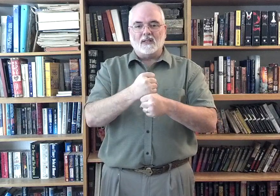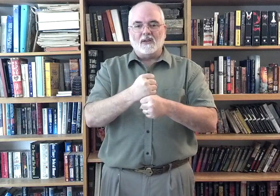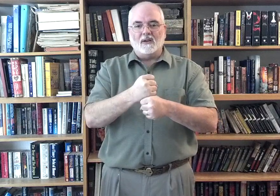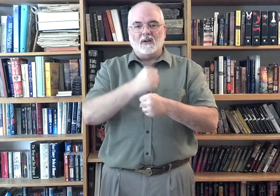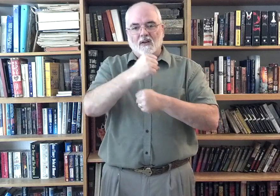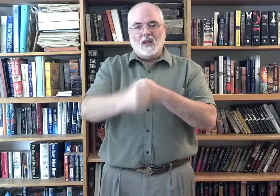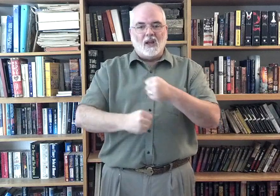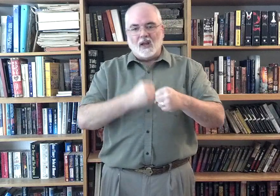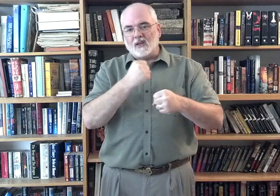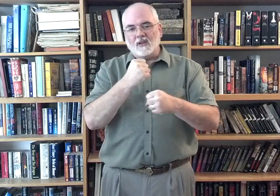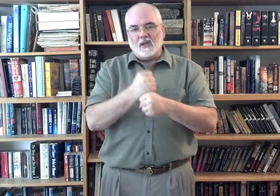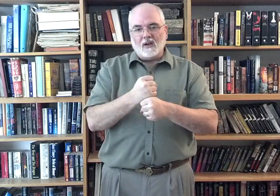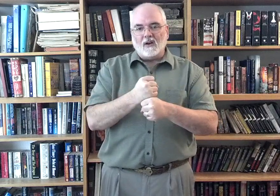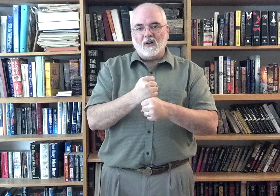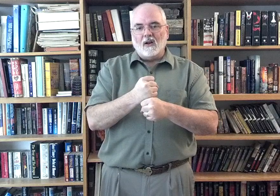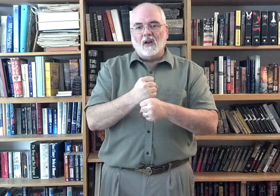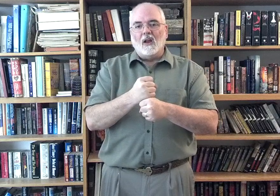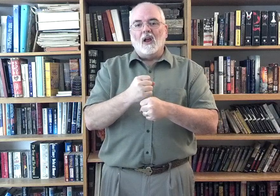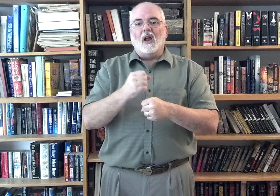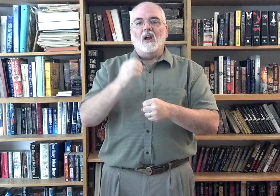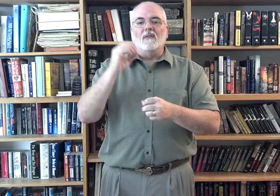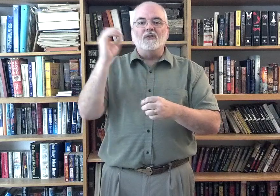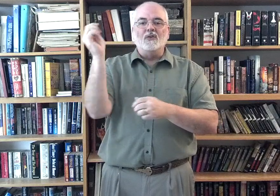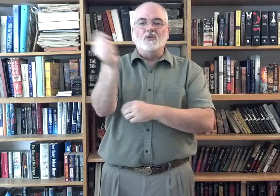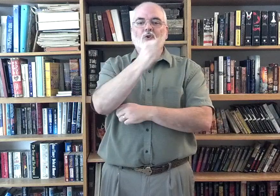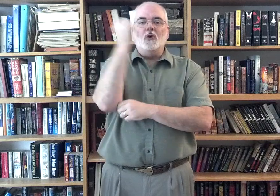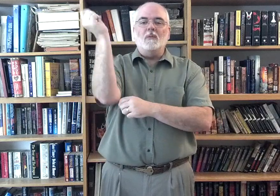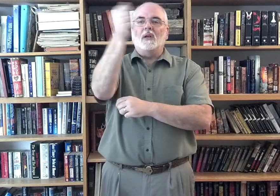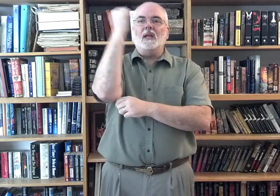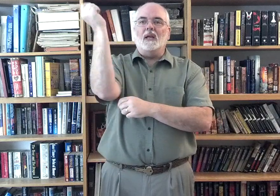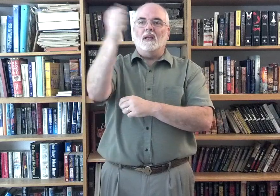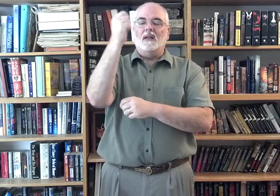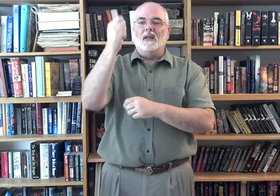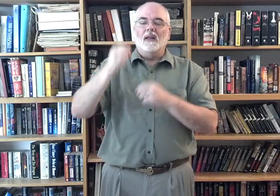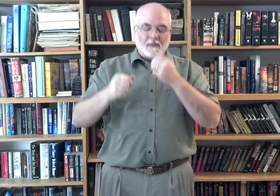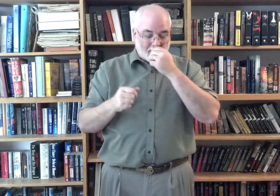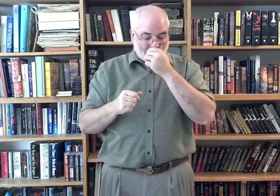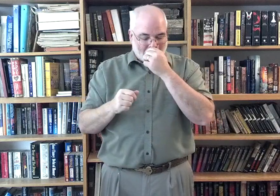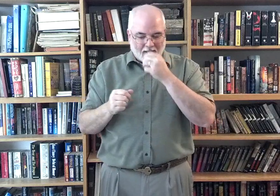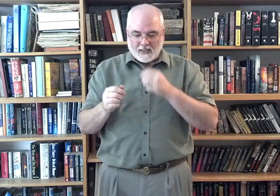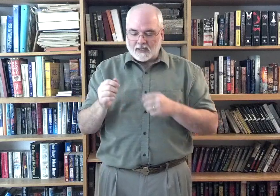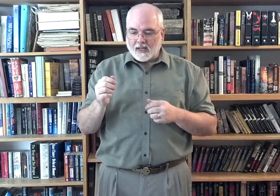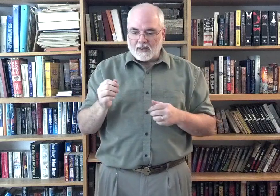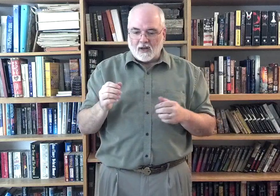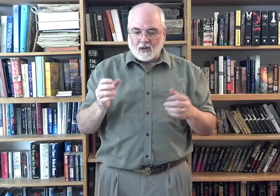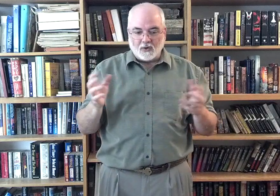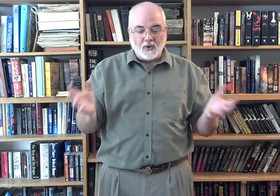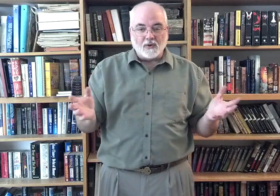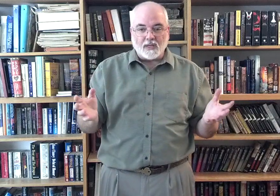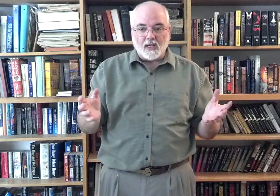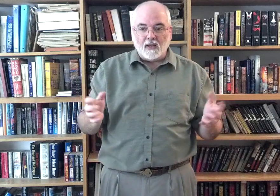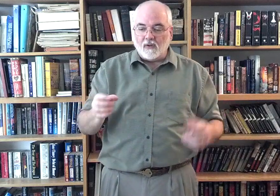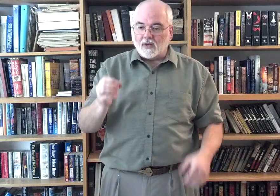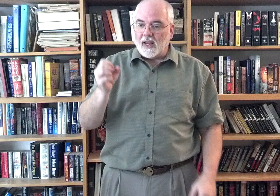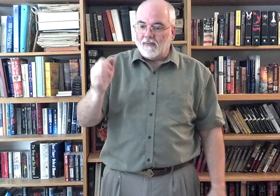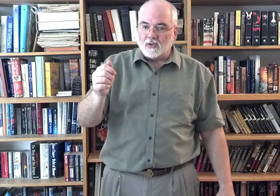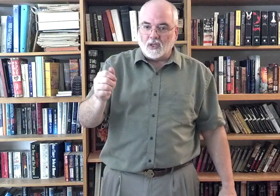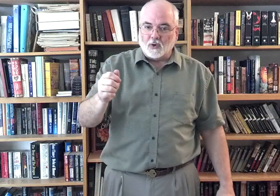year. A year of Jubilee. This is like on New Year's Eve, and you have those little noise